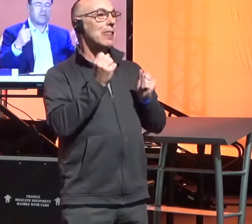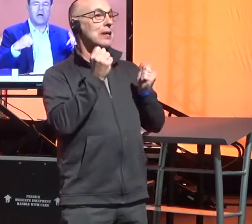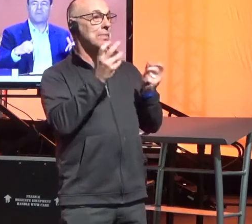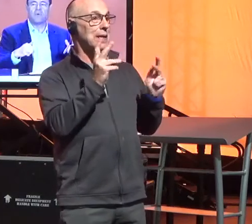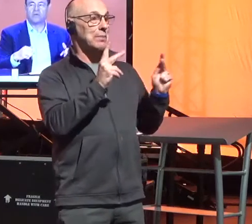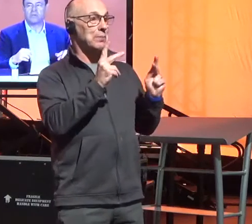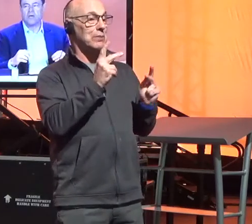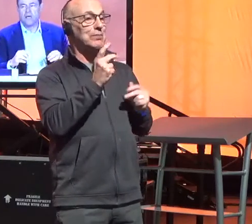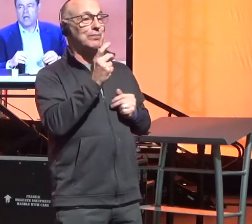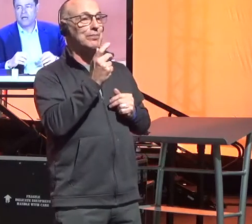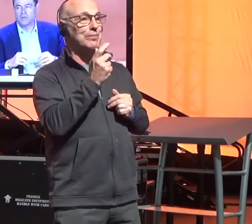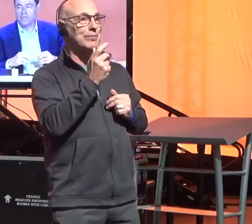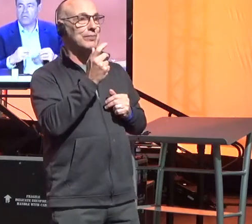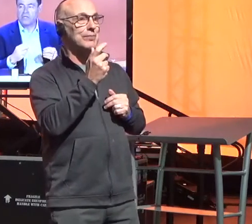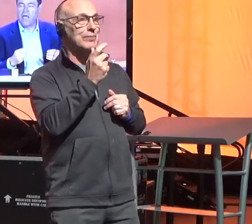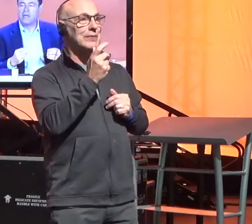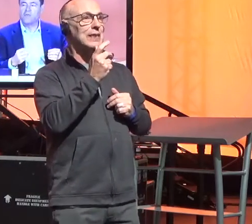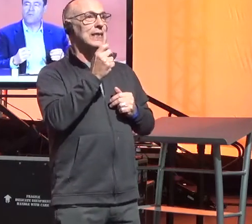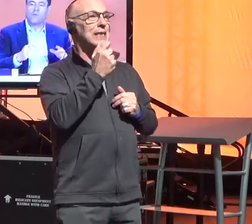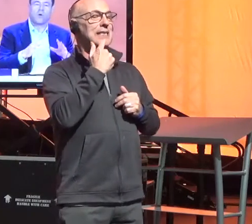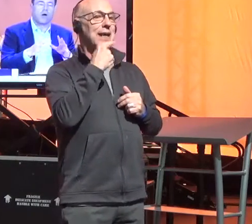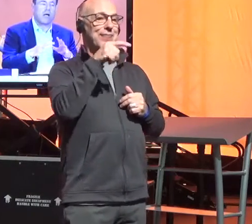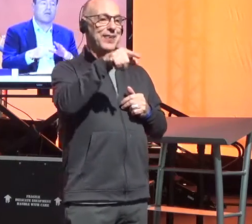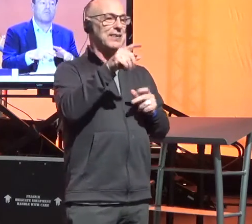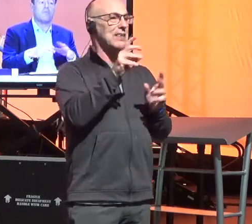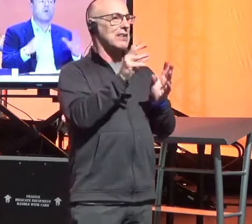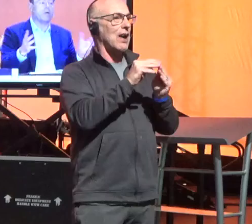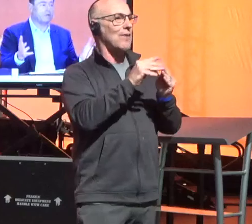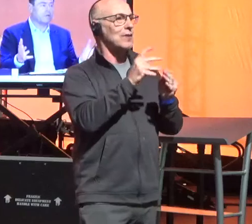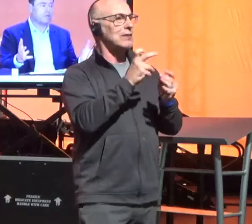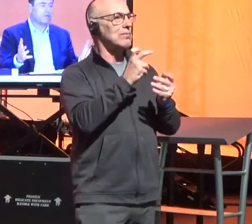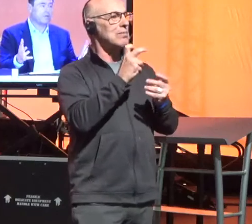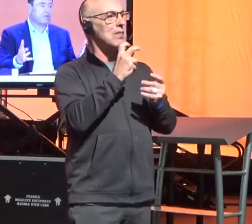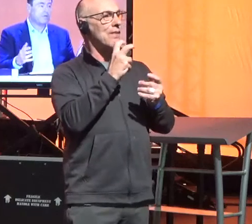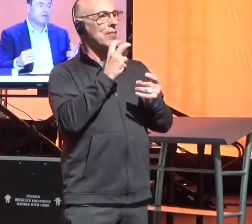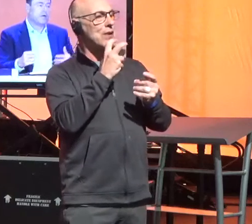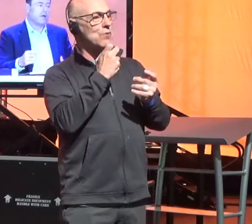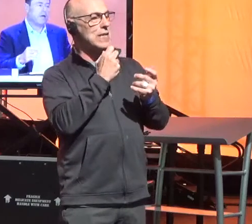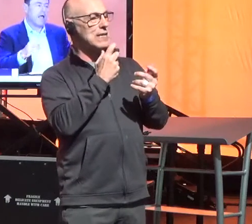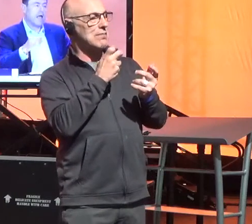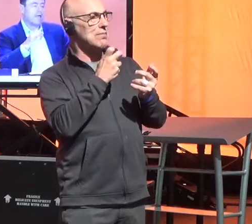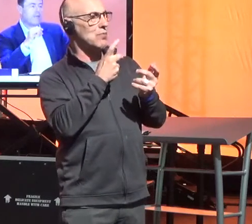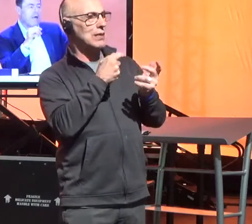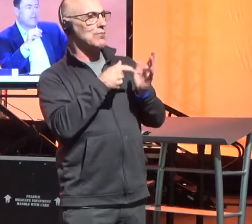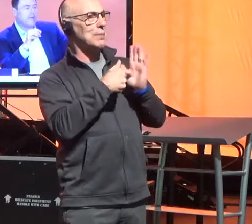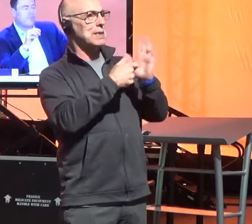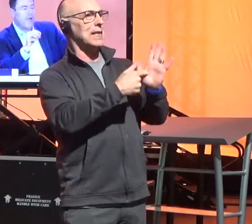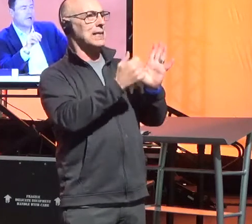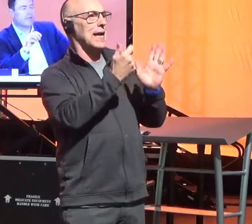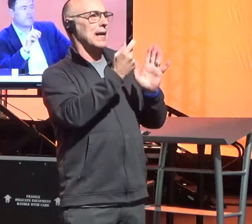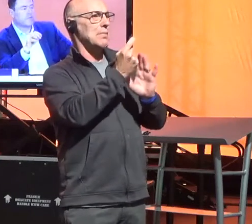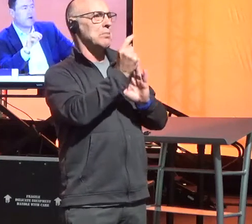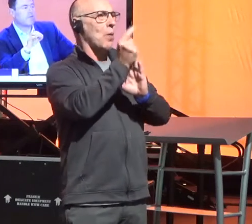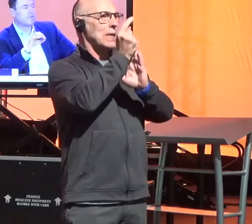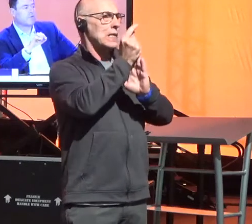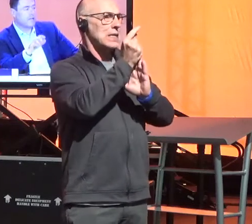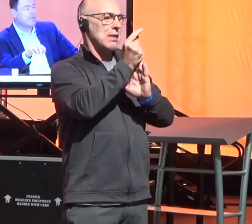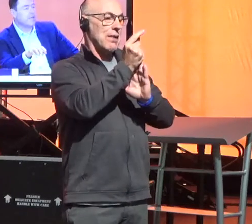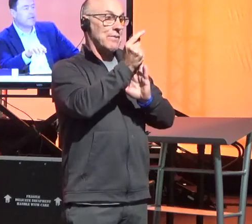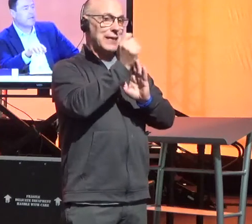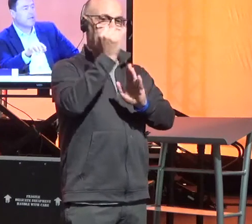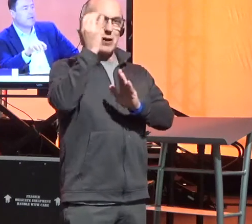this conference as really standing for a kind of moment. And that the fact that this conference